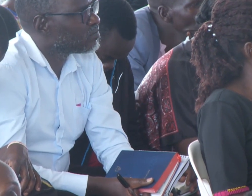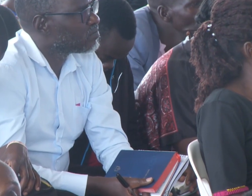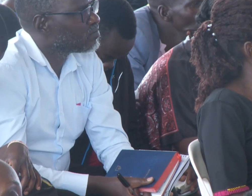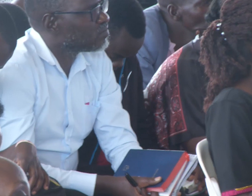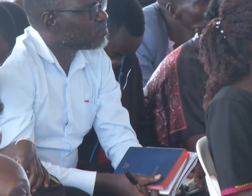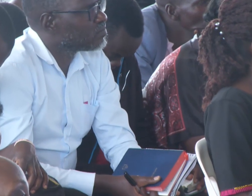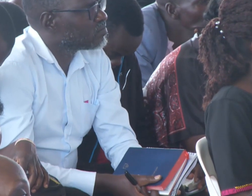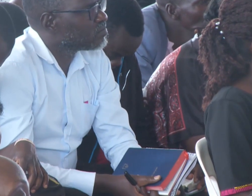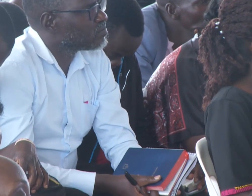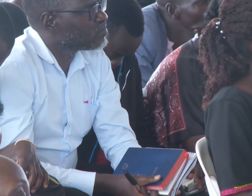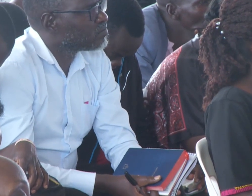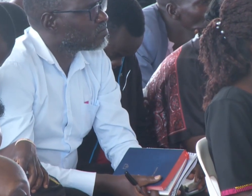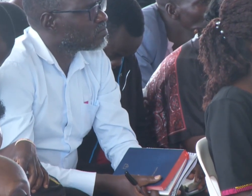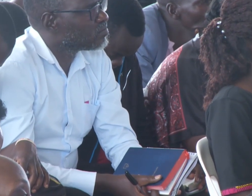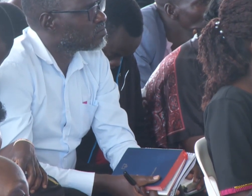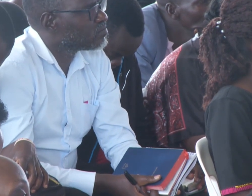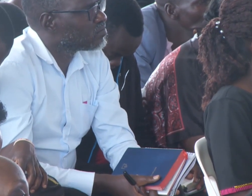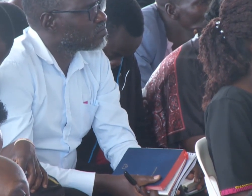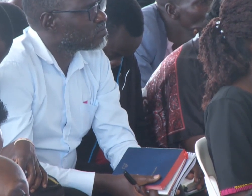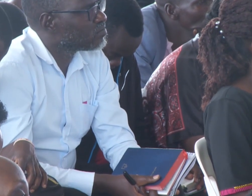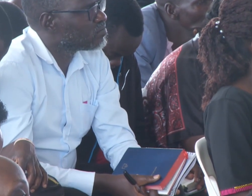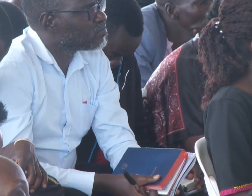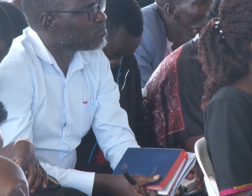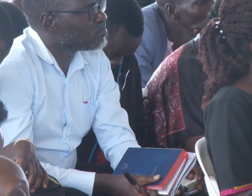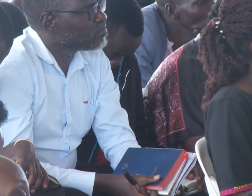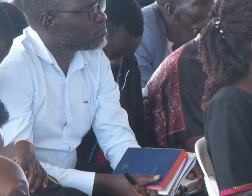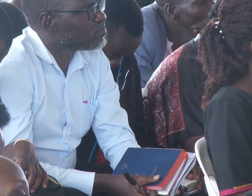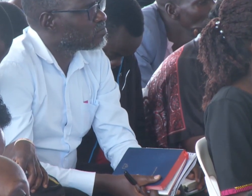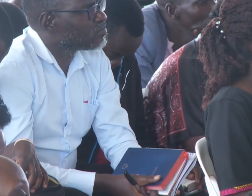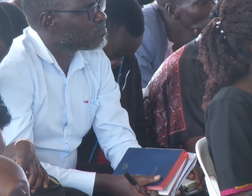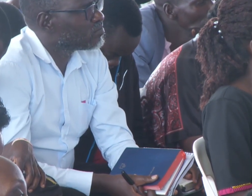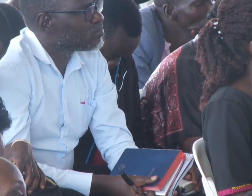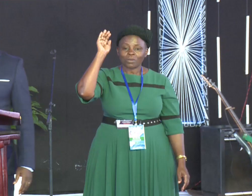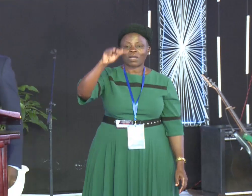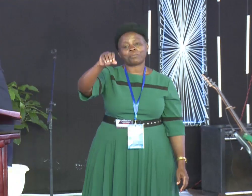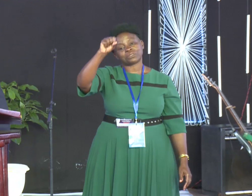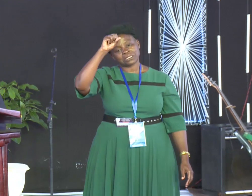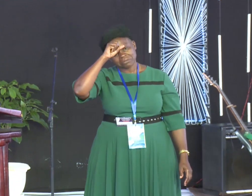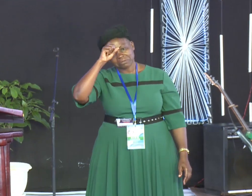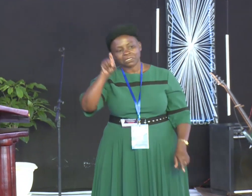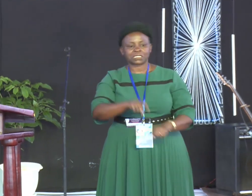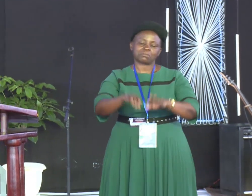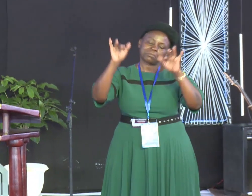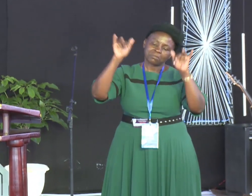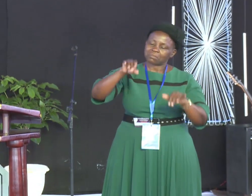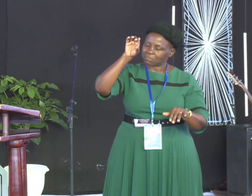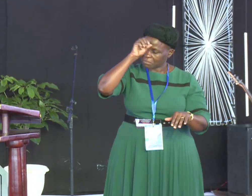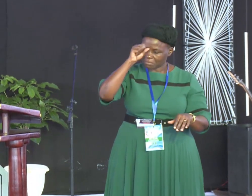Banango musiru na baboze chibuze, era asigala musiru, chiruma. A fool, even when he asks a question, he remains a fool and it